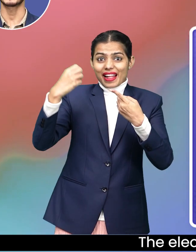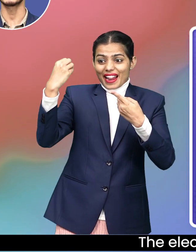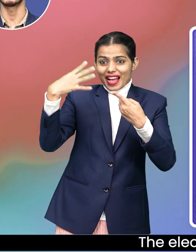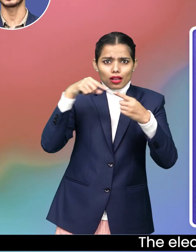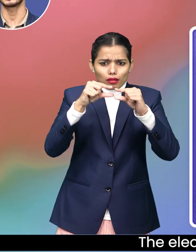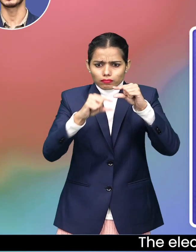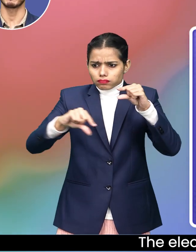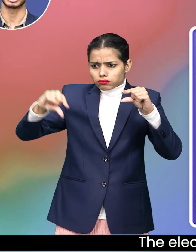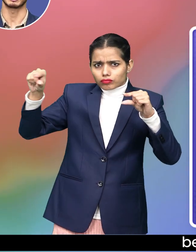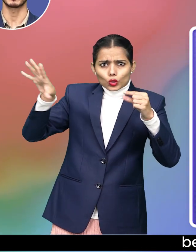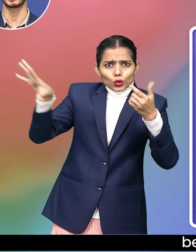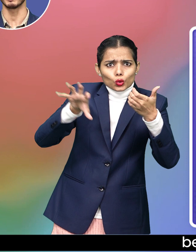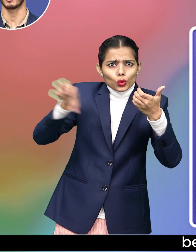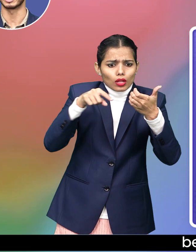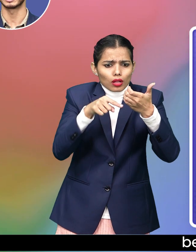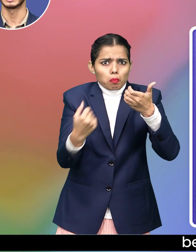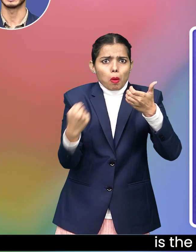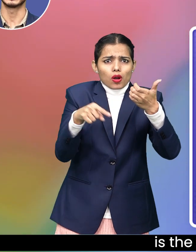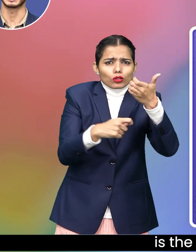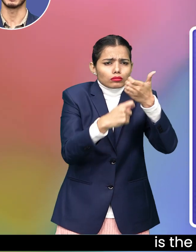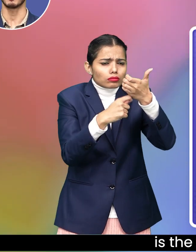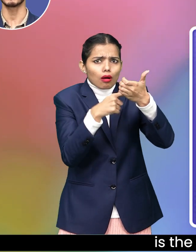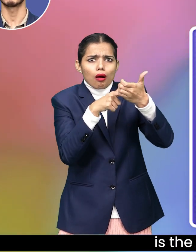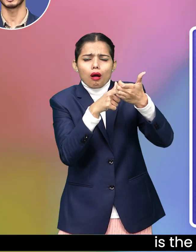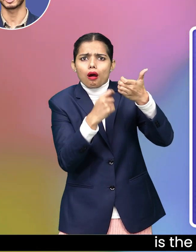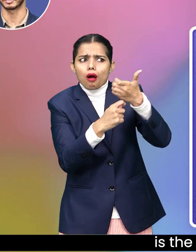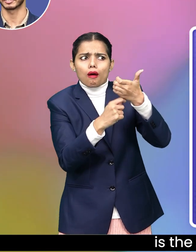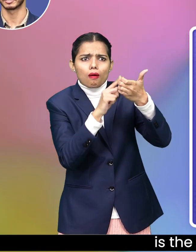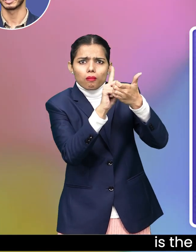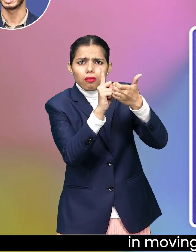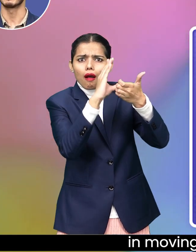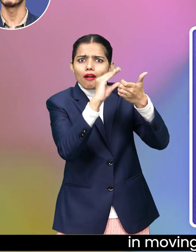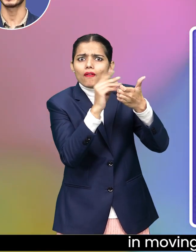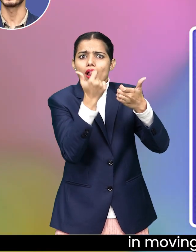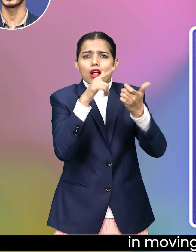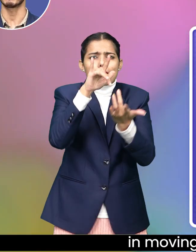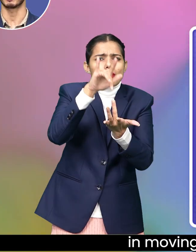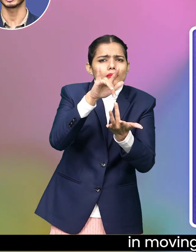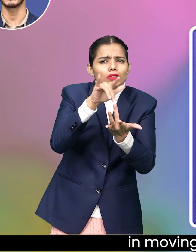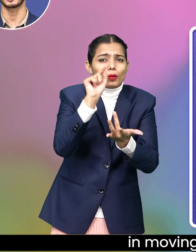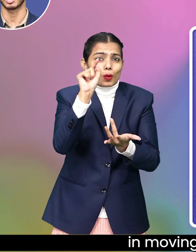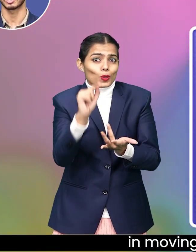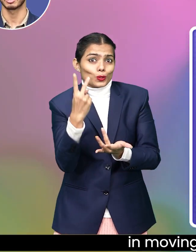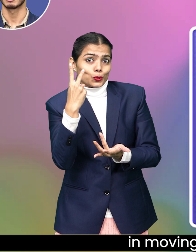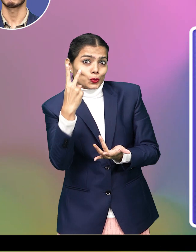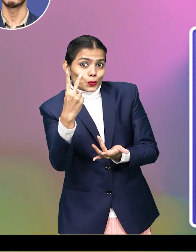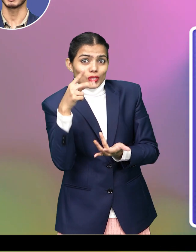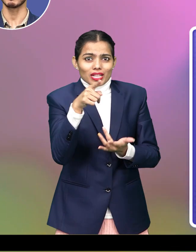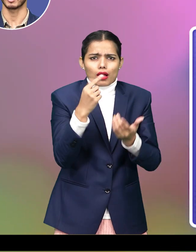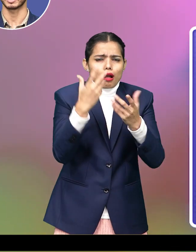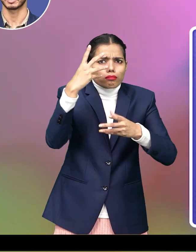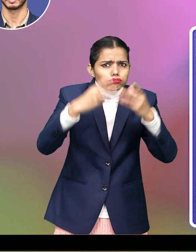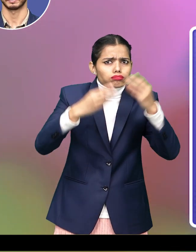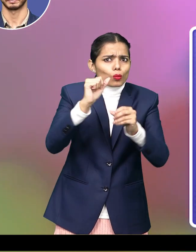The electric potential difference between 2 points is the amount of work done in moving a unit of positive charge from